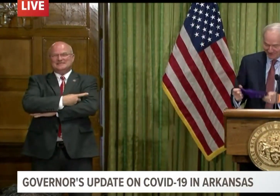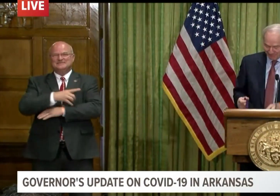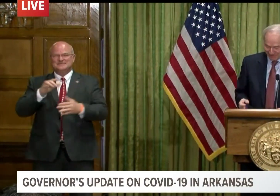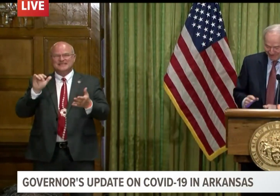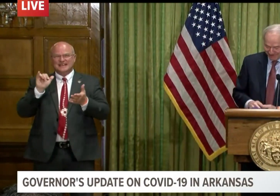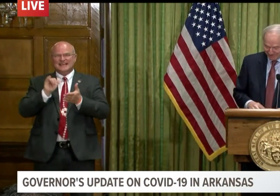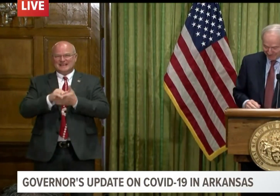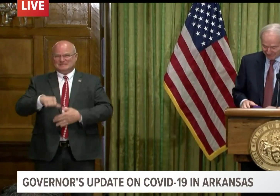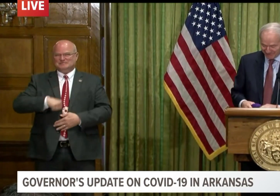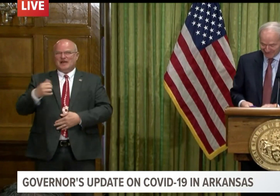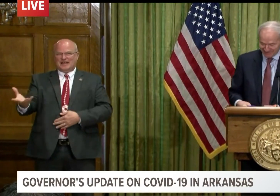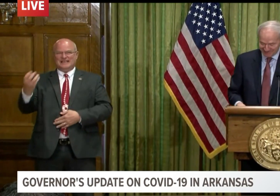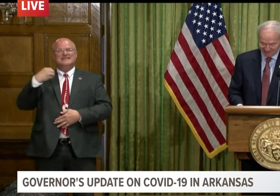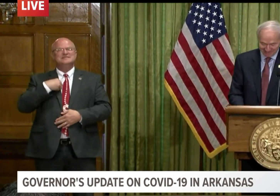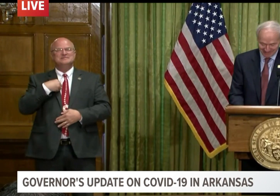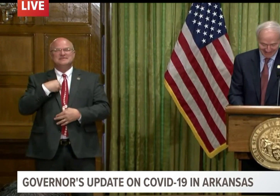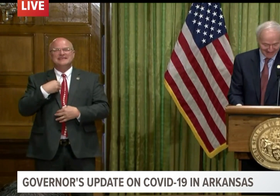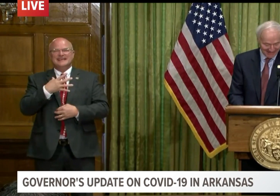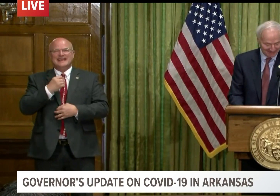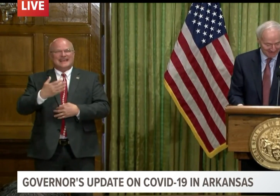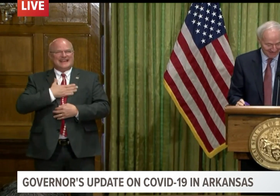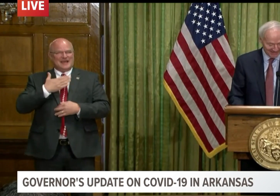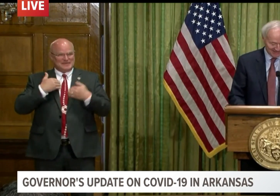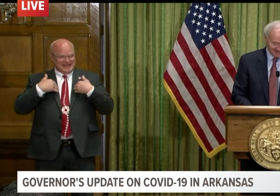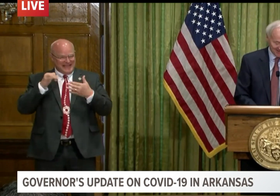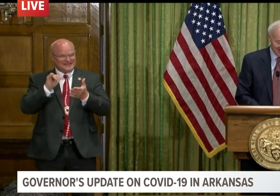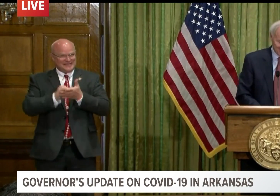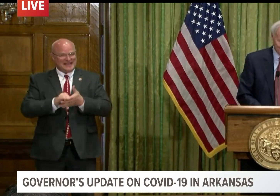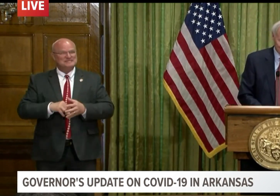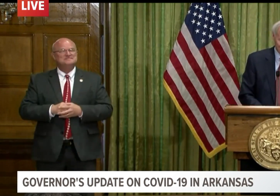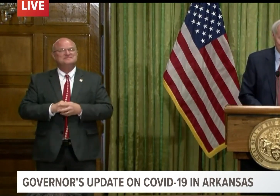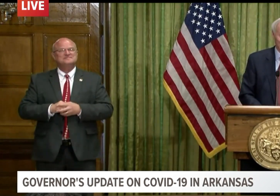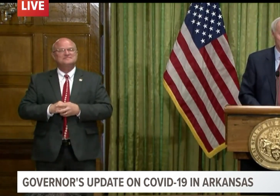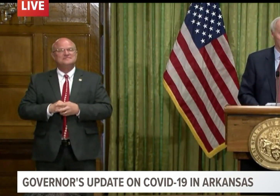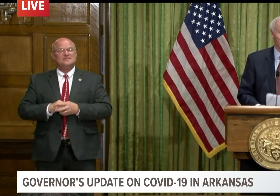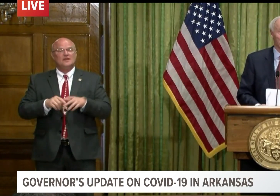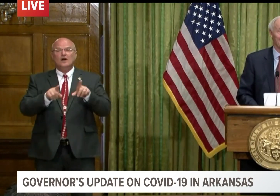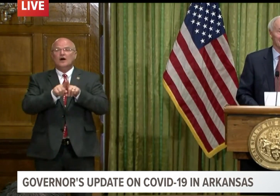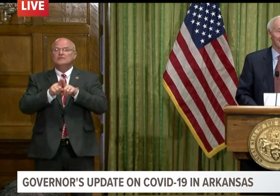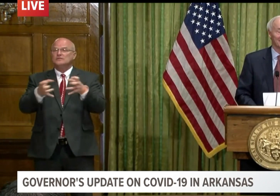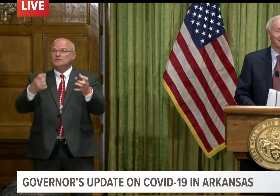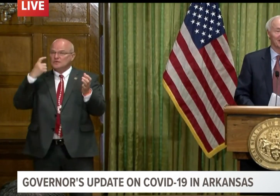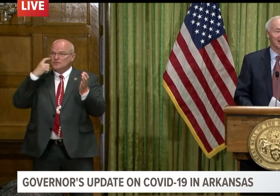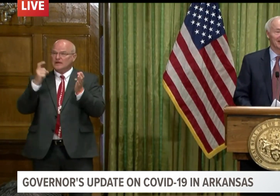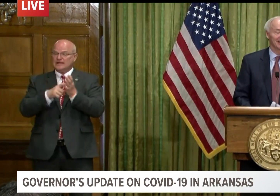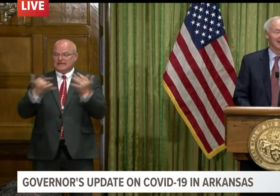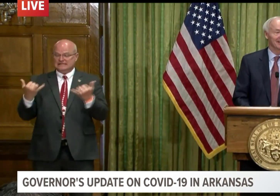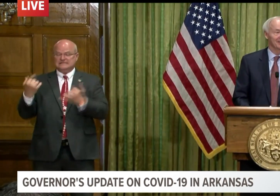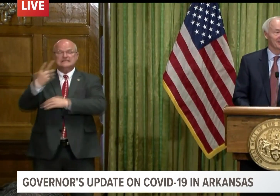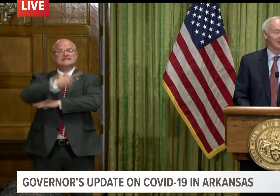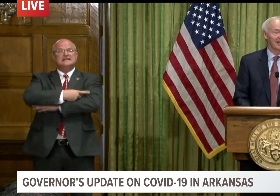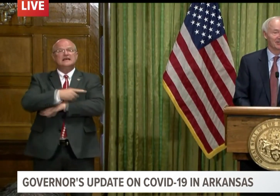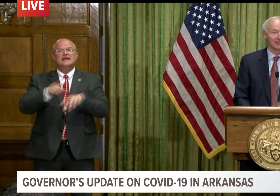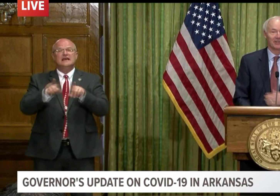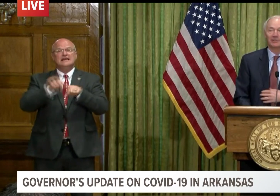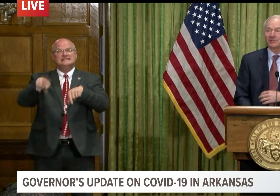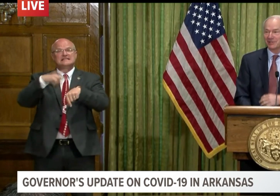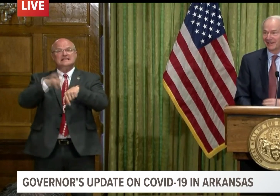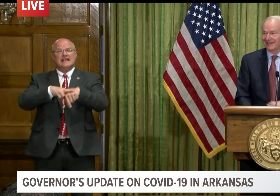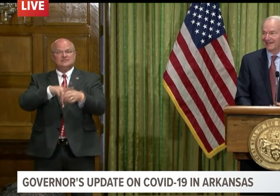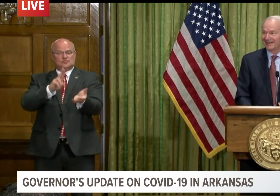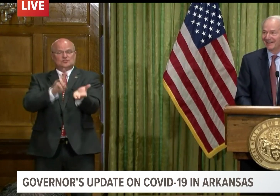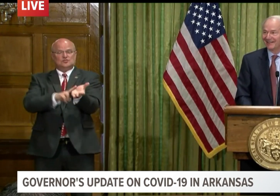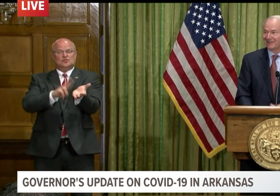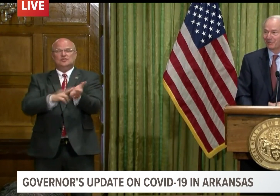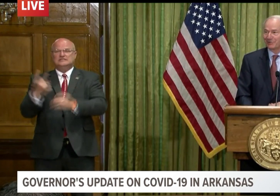That was proudly given to me, and I'm glad to have that. I also want to recognize today as National